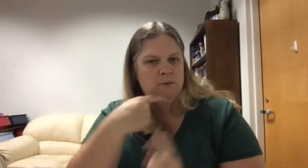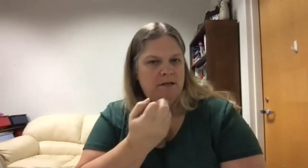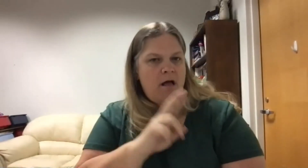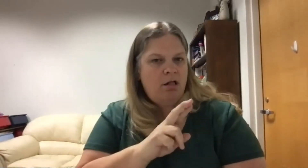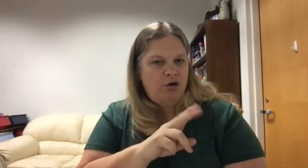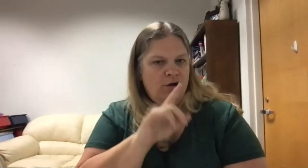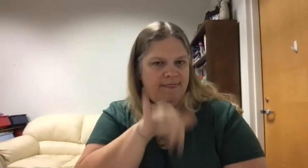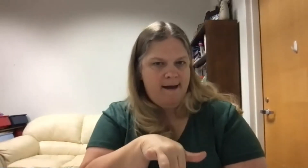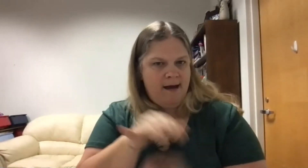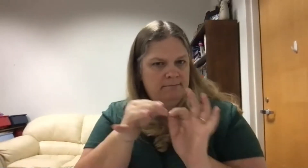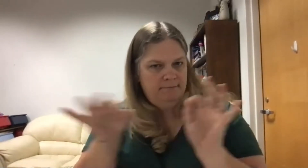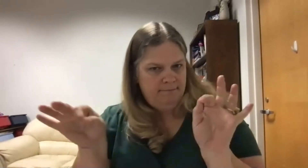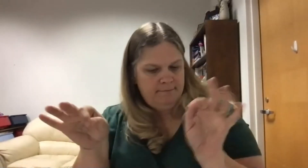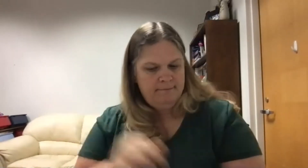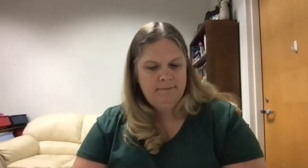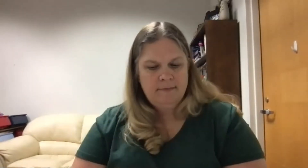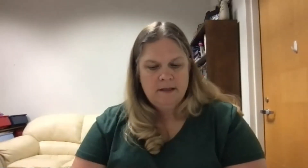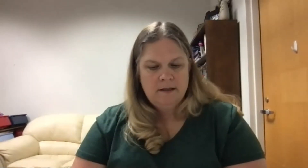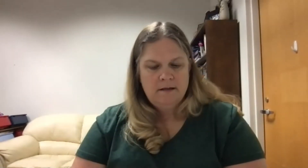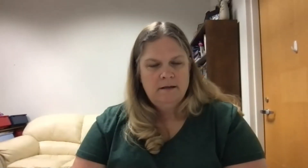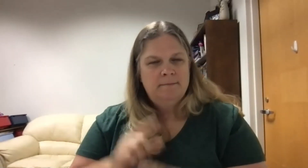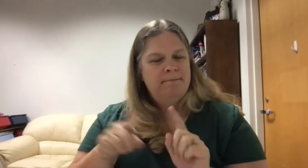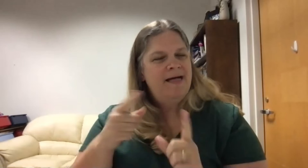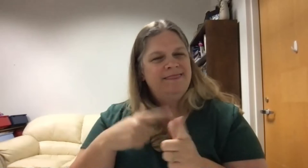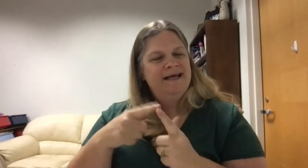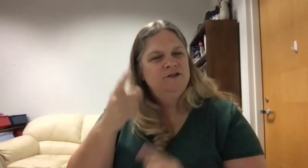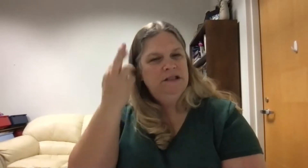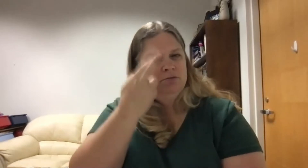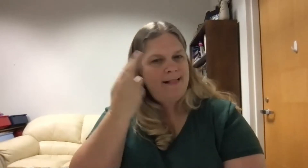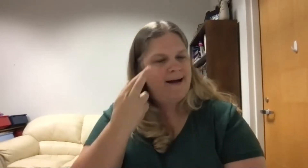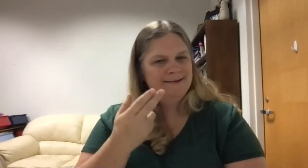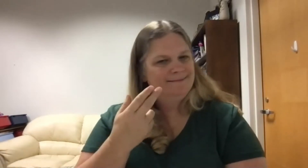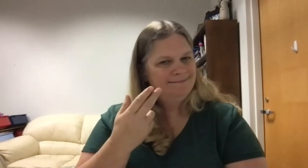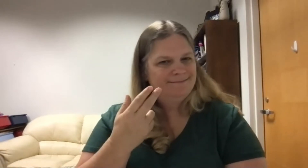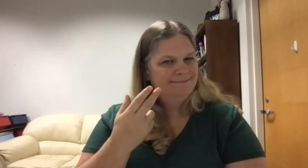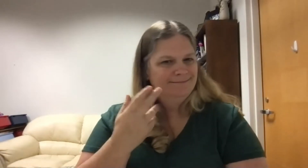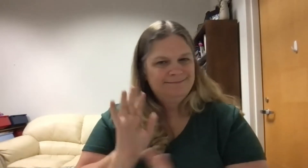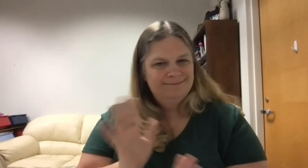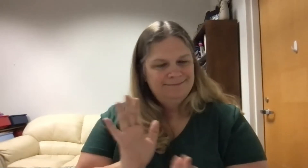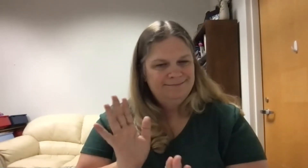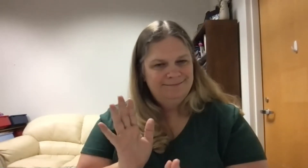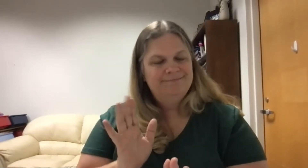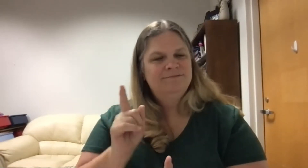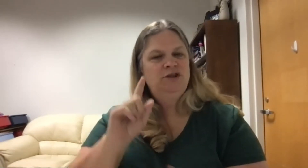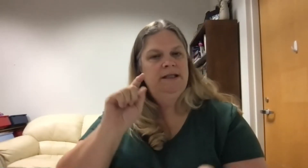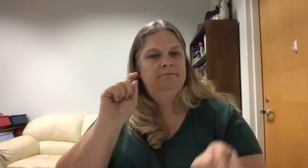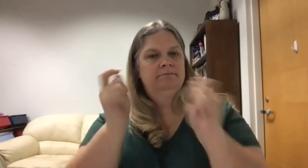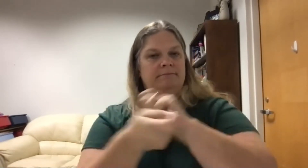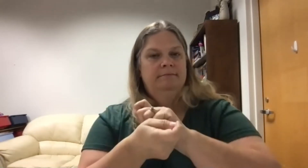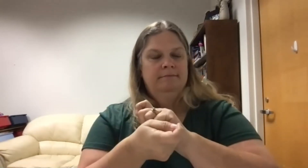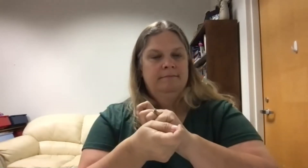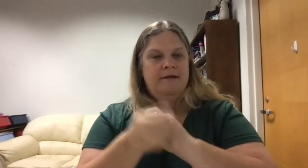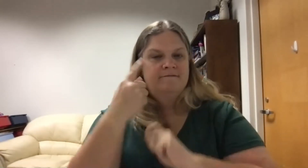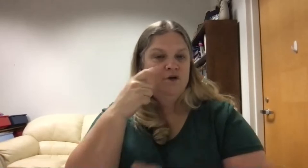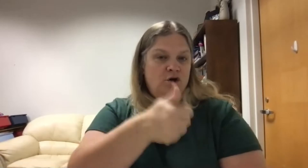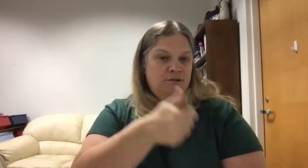statement, other people often would tell her that, just move on, just move on. But then she realized, no,